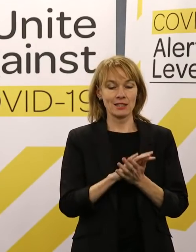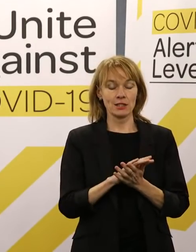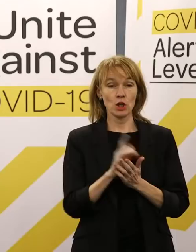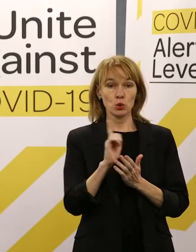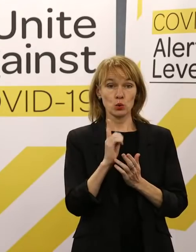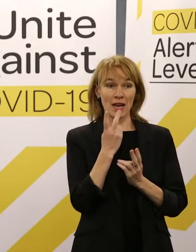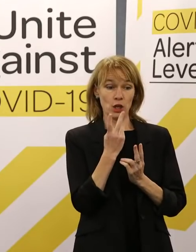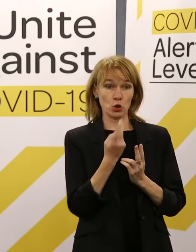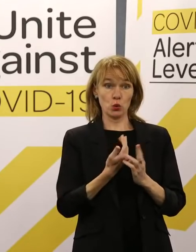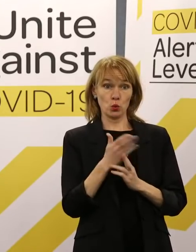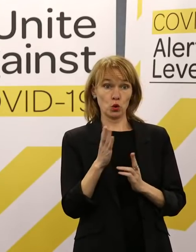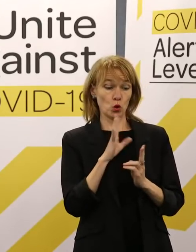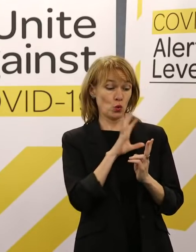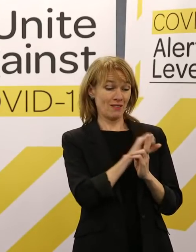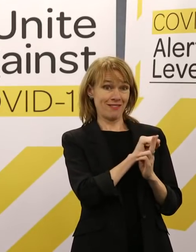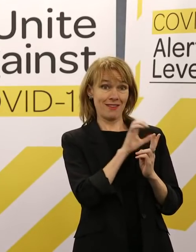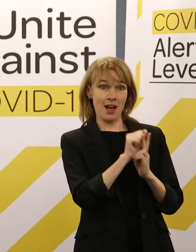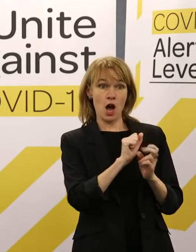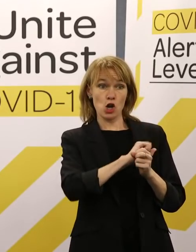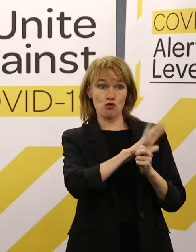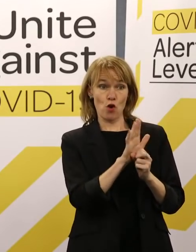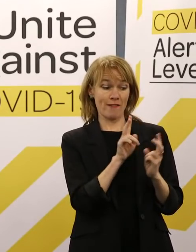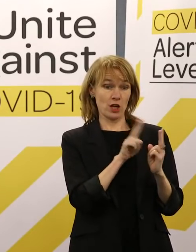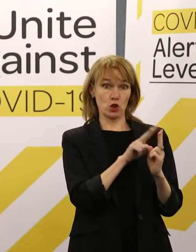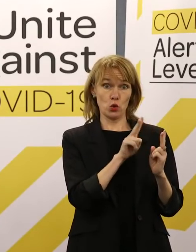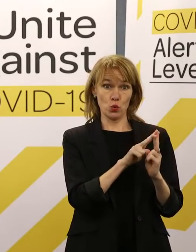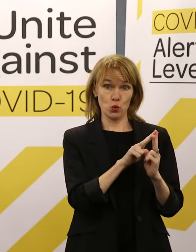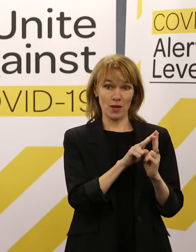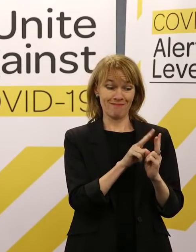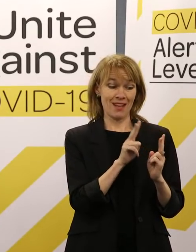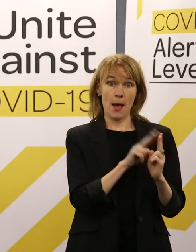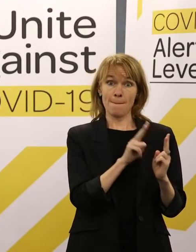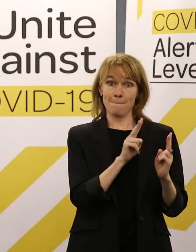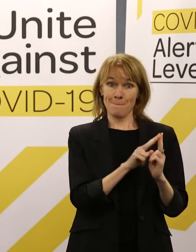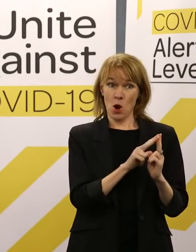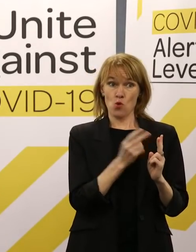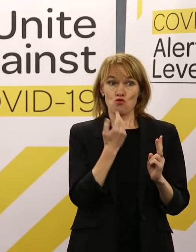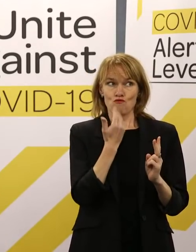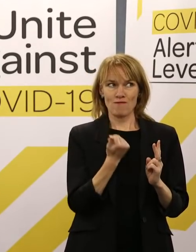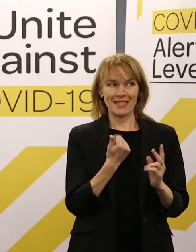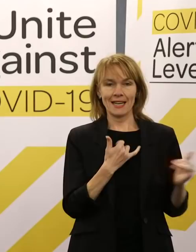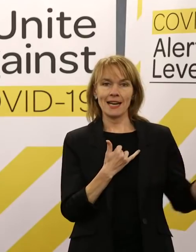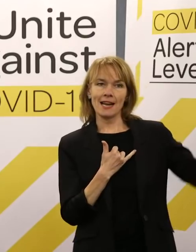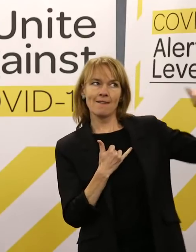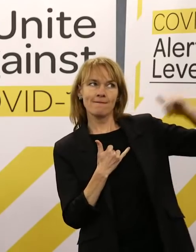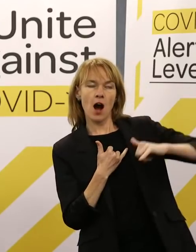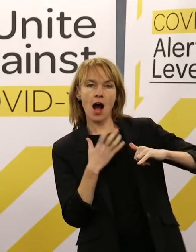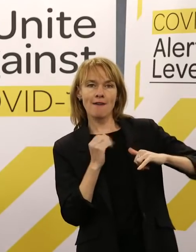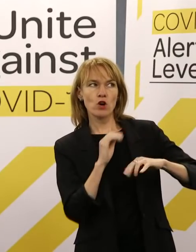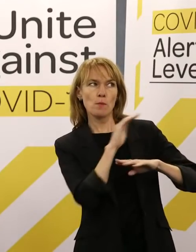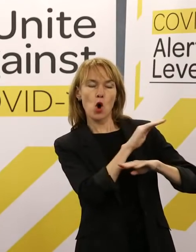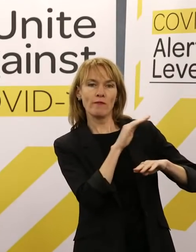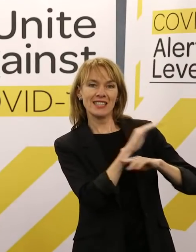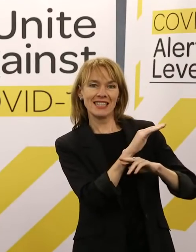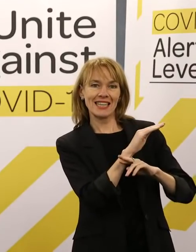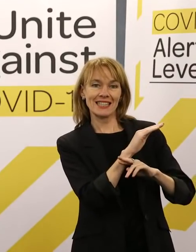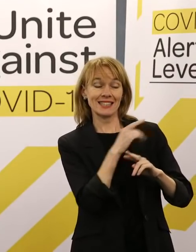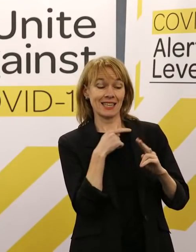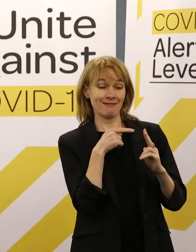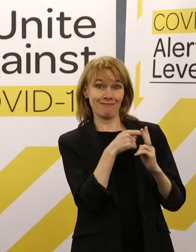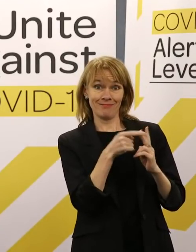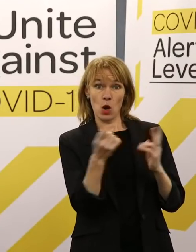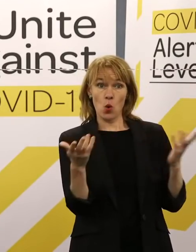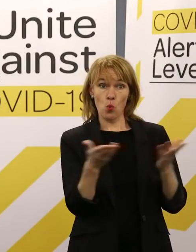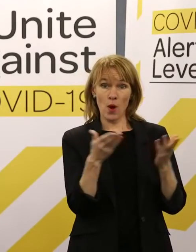of COVID-19 to report once again. Both have recently returned from overseas and both are in managed